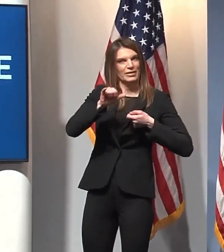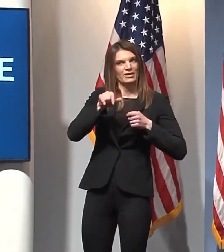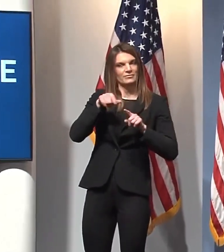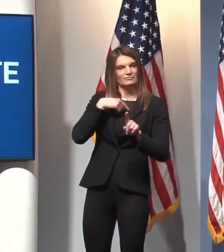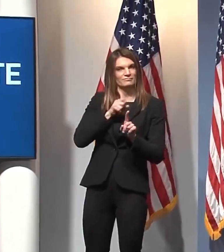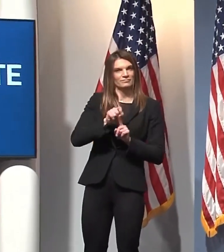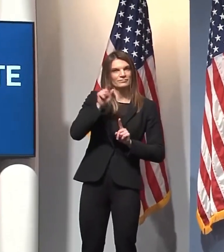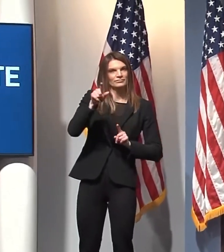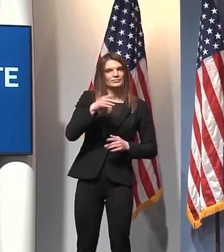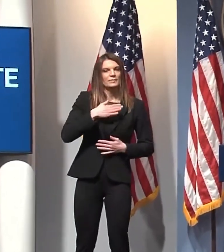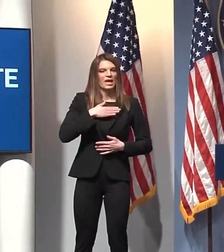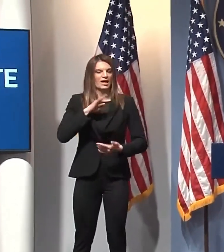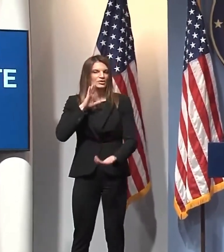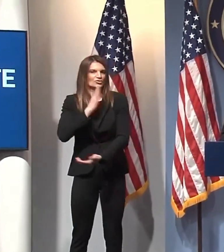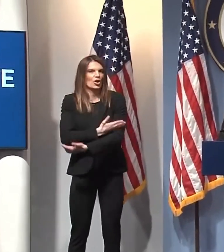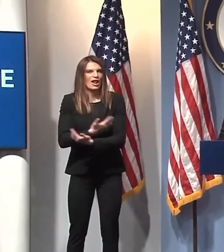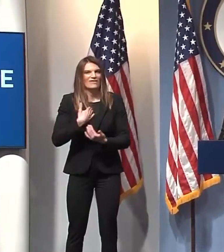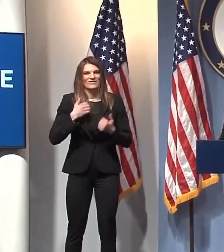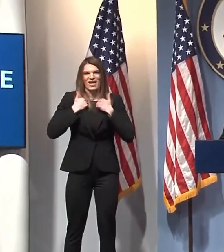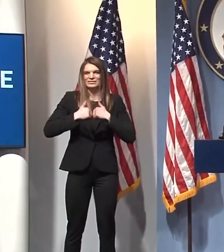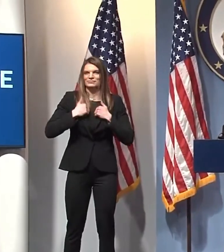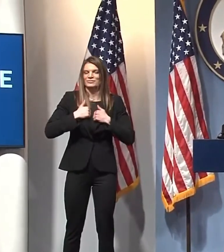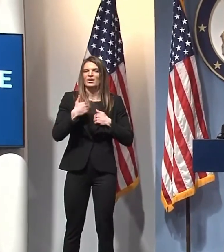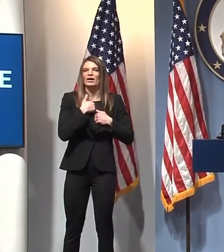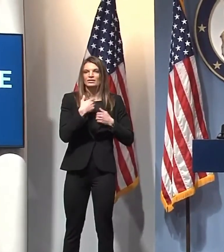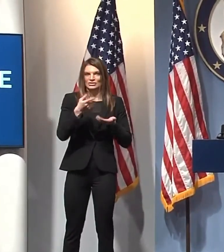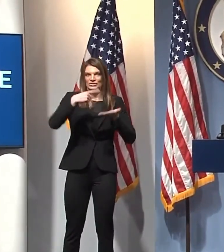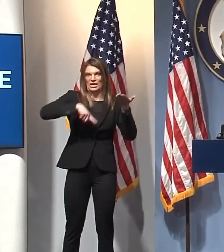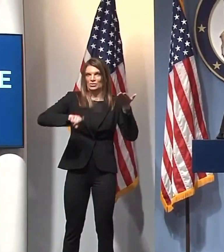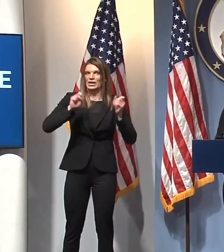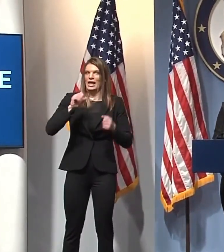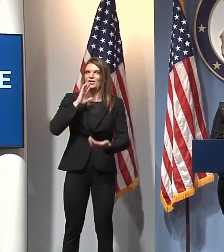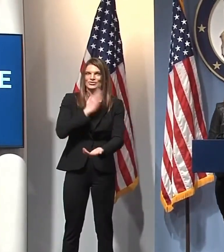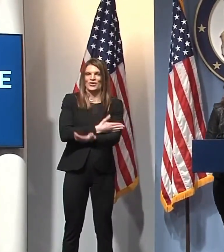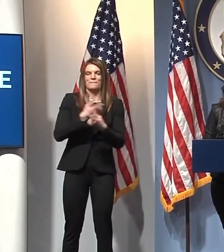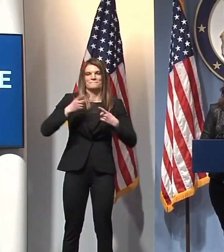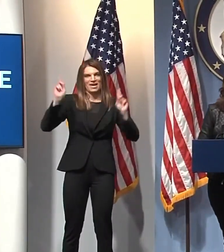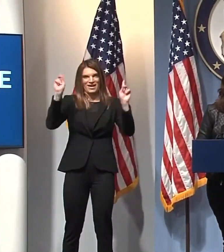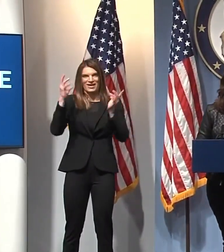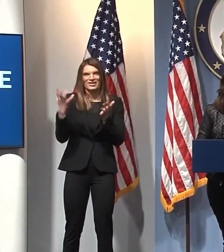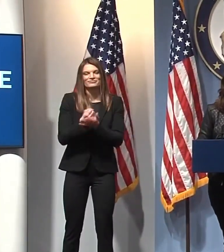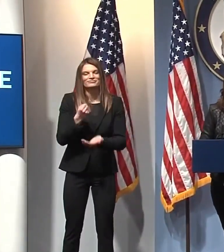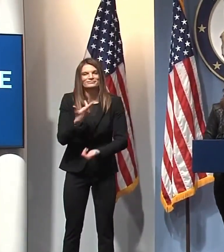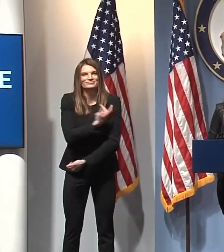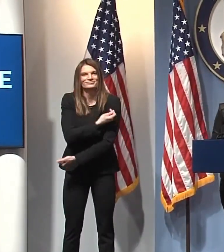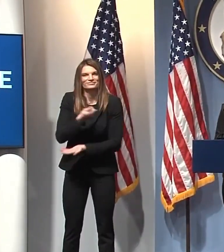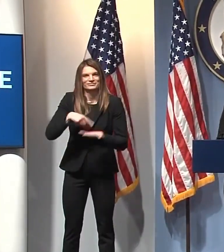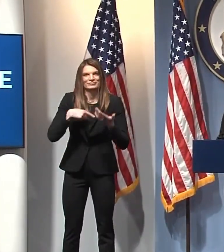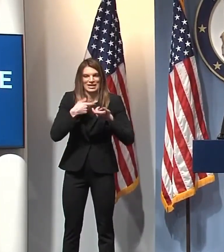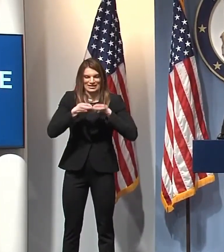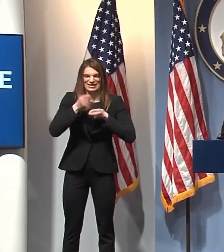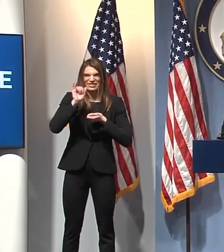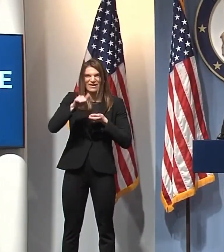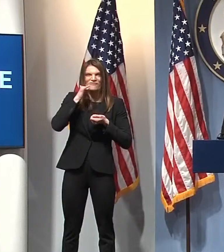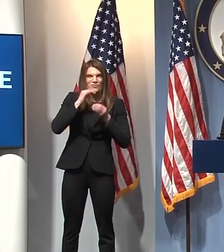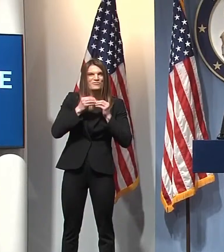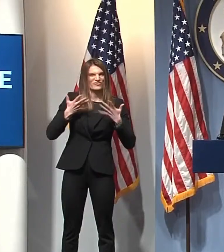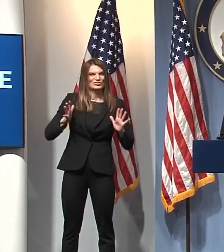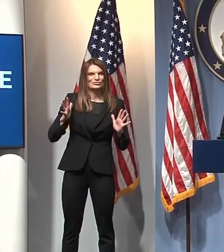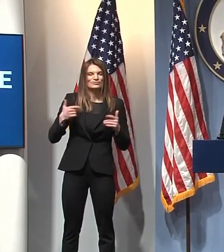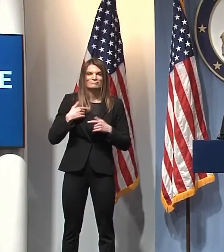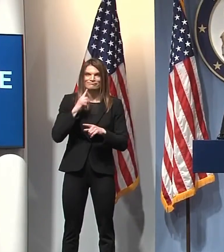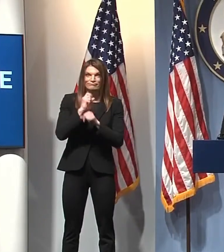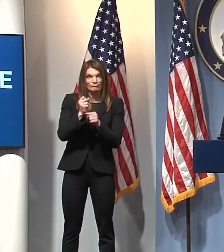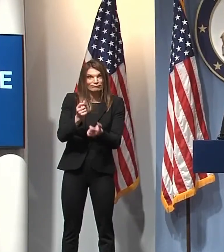registered my asthmatic child who will be eligible starting next week. So it's very easy to do, and I think we also want to make sure that we